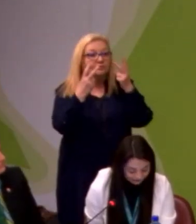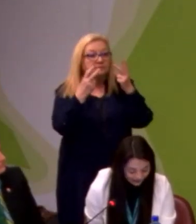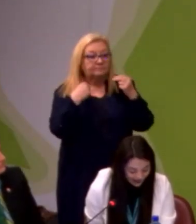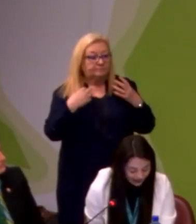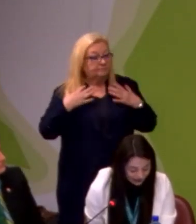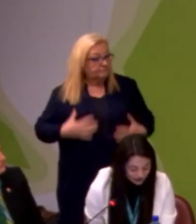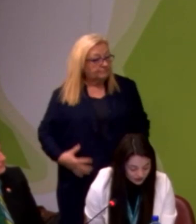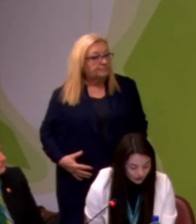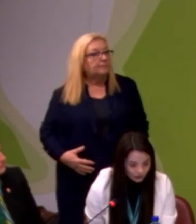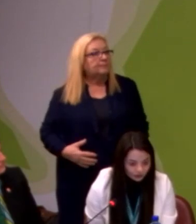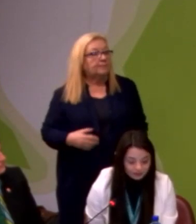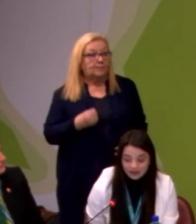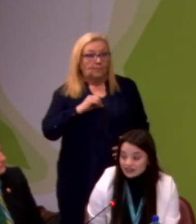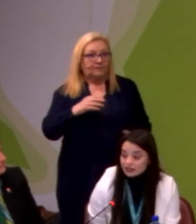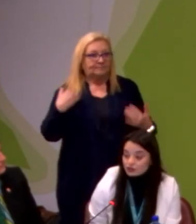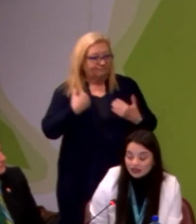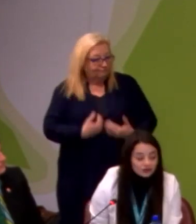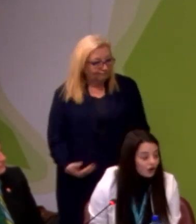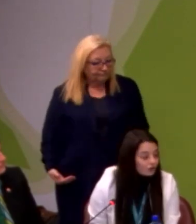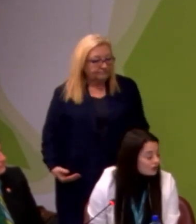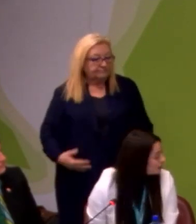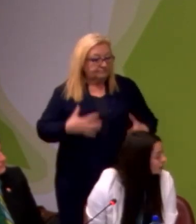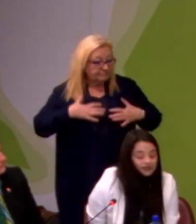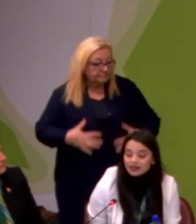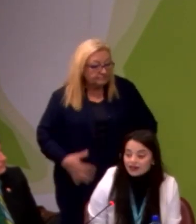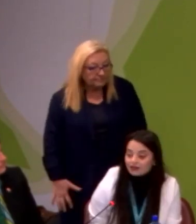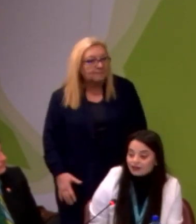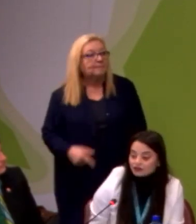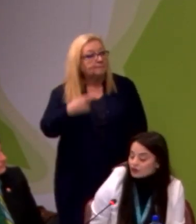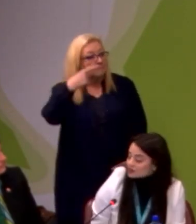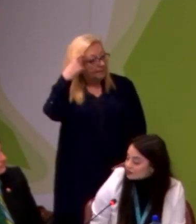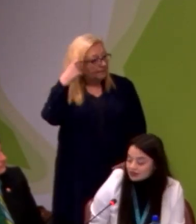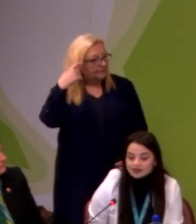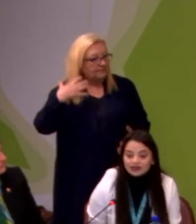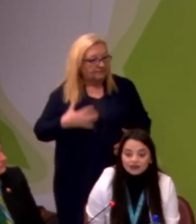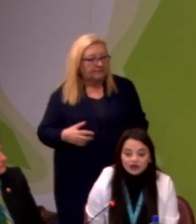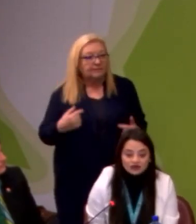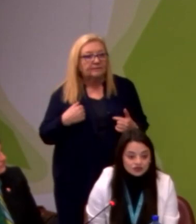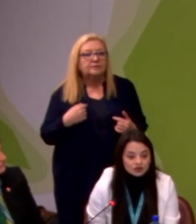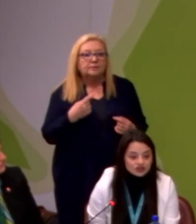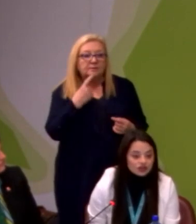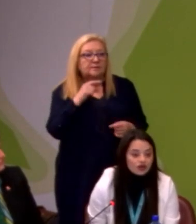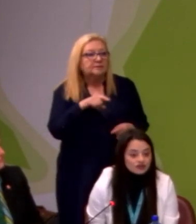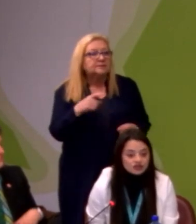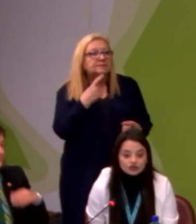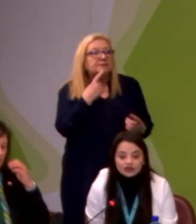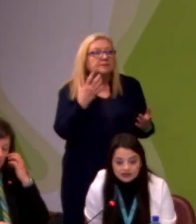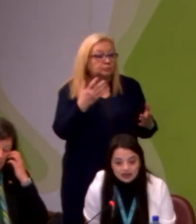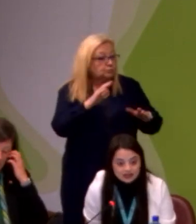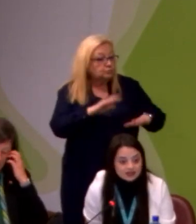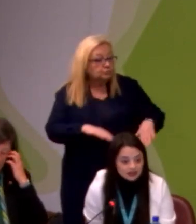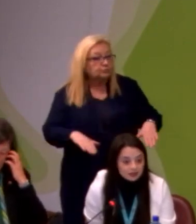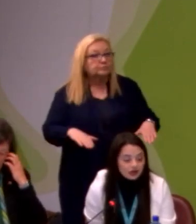black. So basically, to build on what Nicola said and what Sandrine said about the situation of children